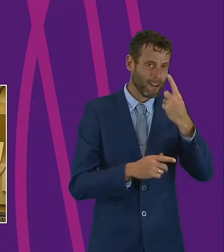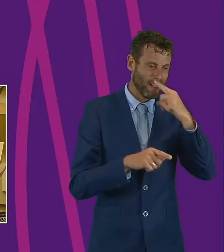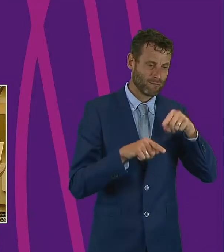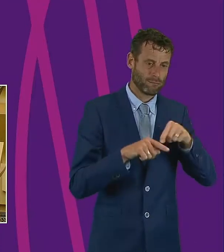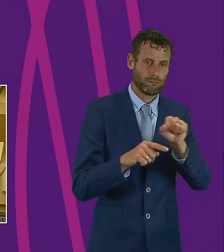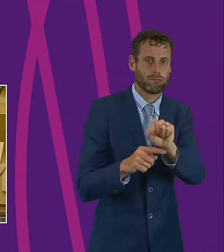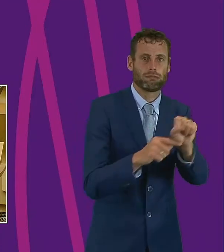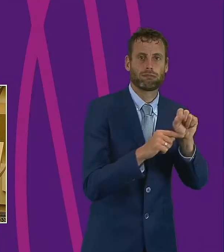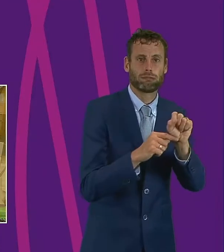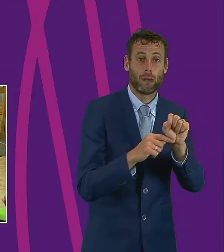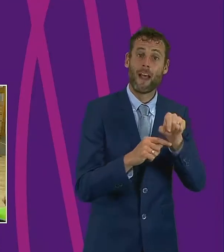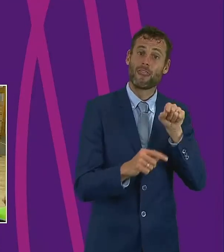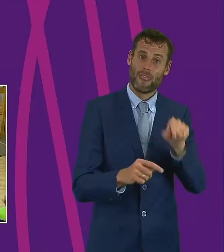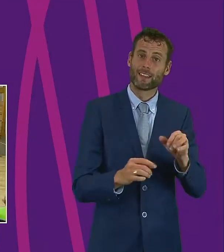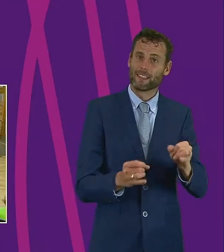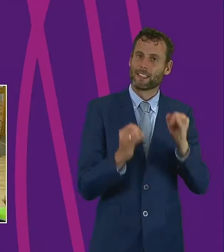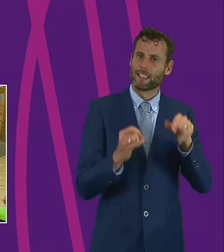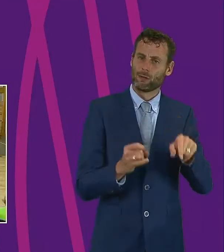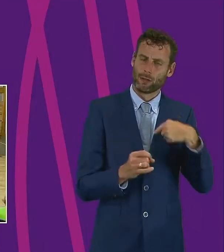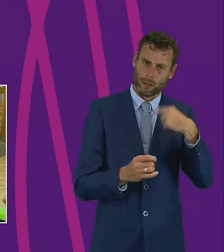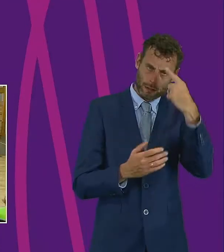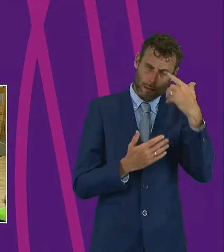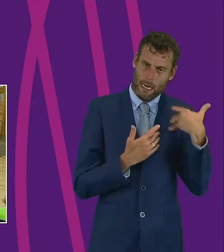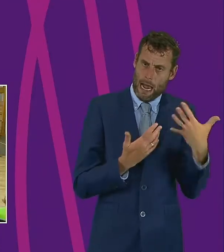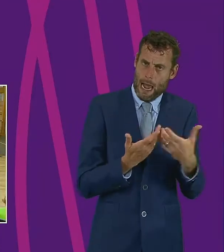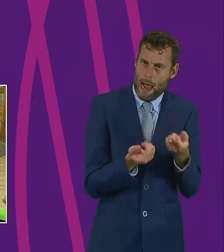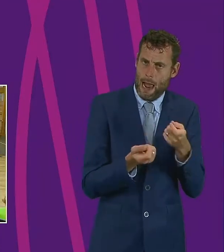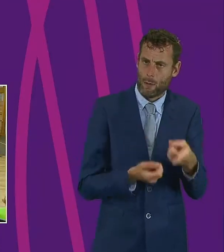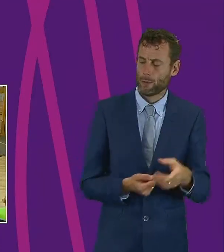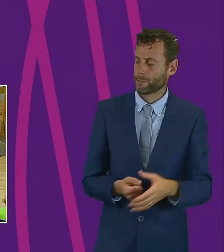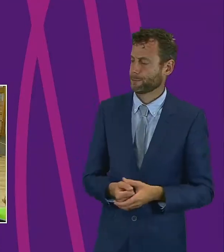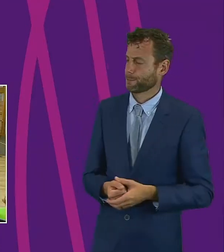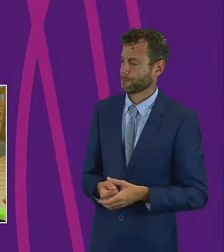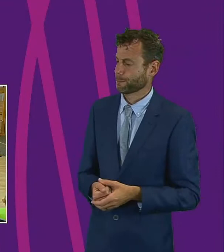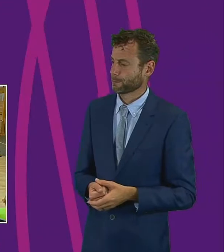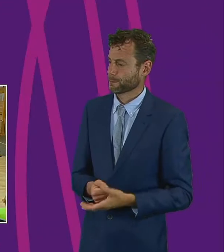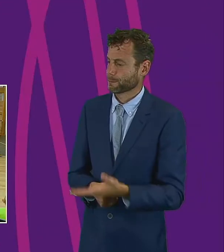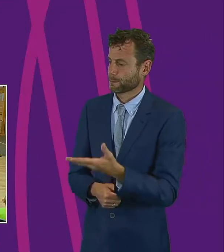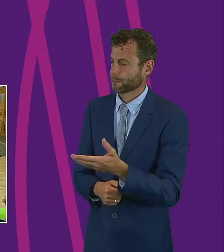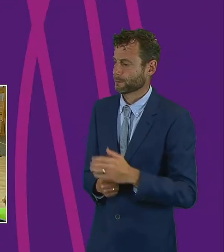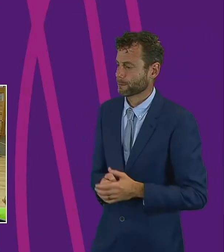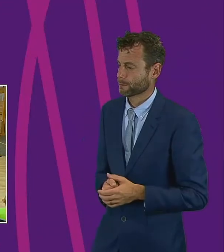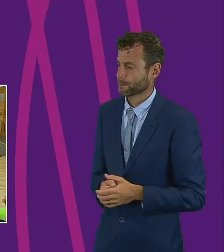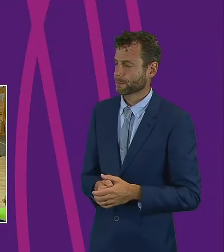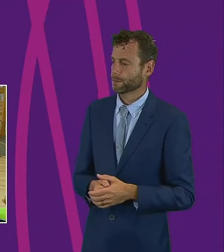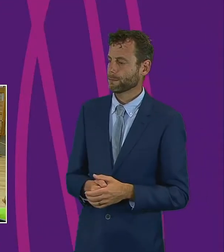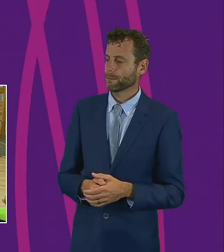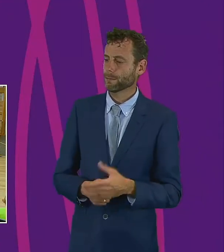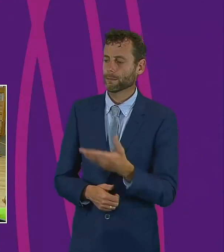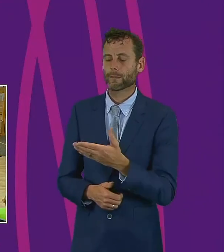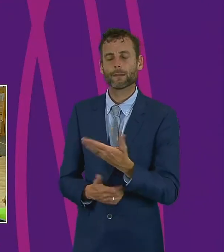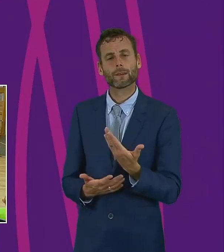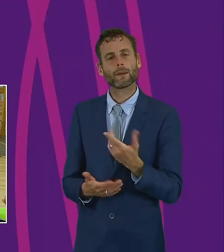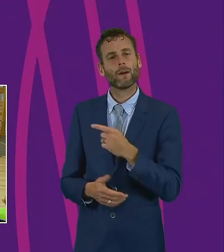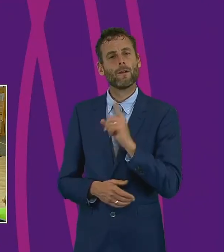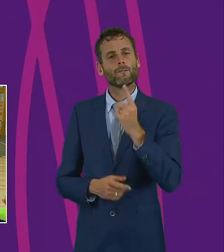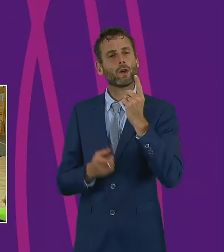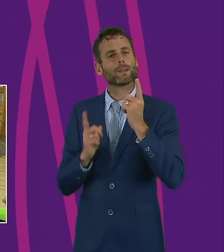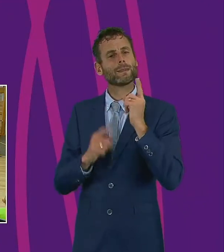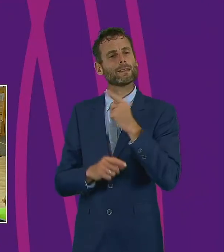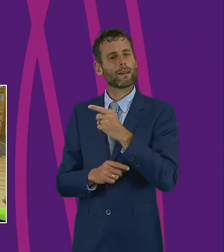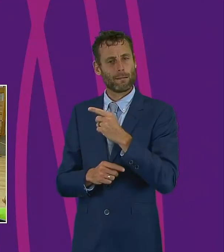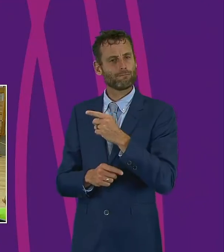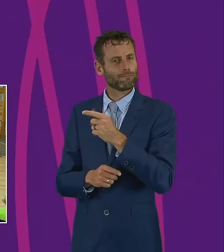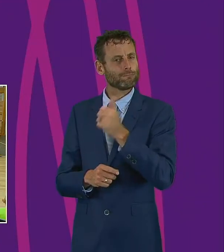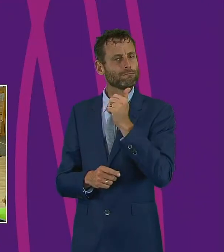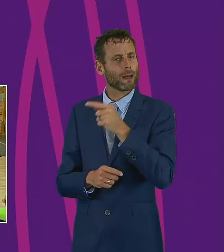very seriously. Brian Whittle to be followed by Polly McNeill. Thank you, Presiding Officer. I know the First Minister is